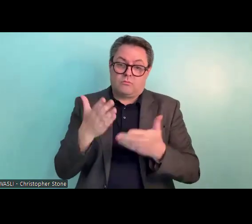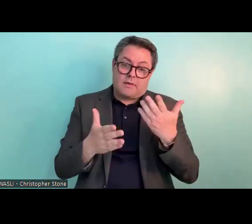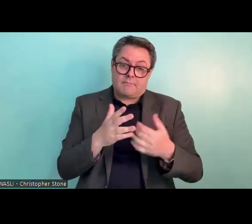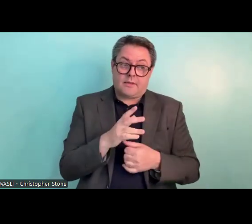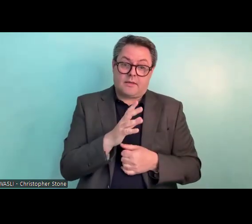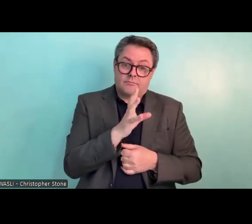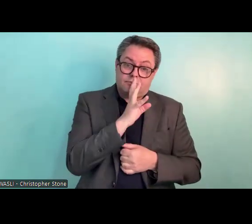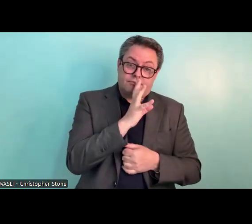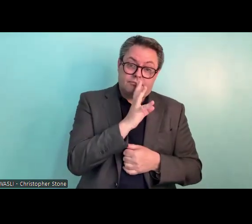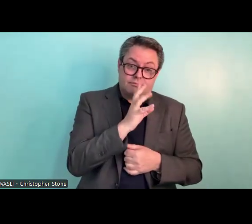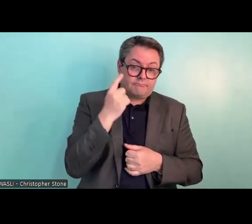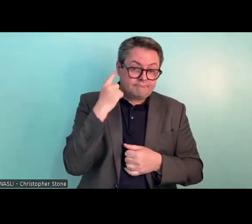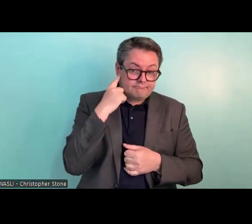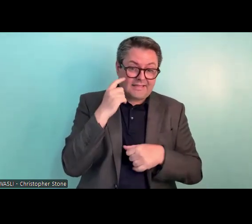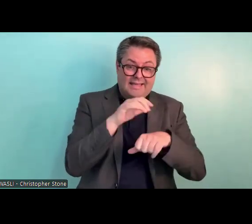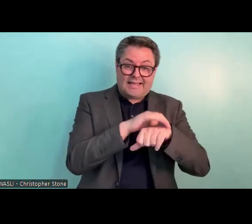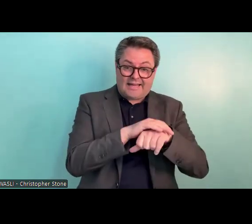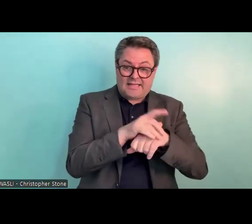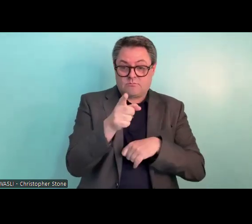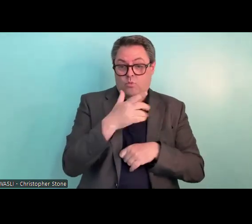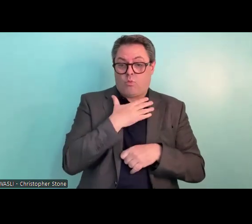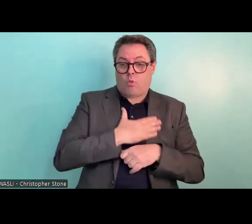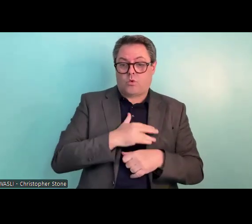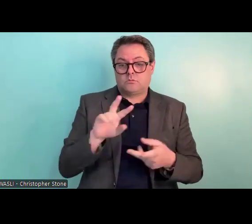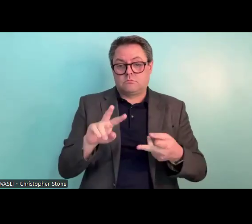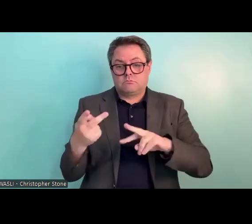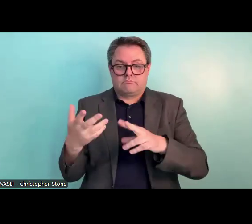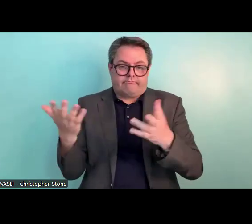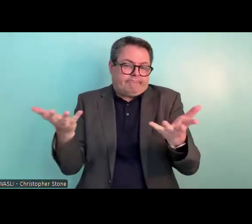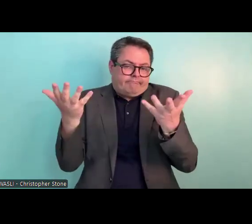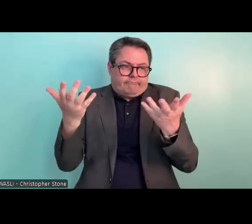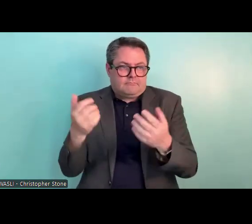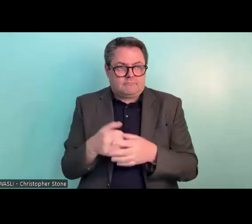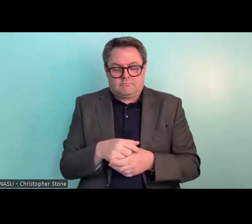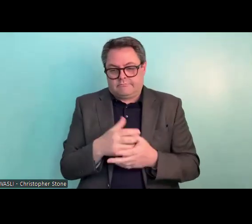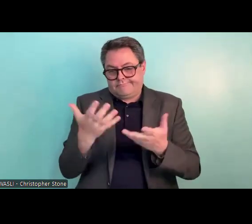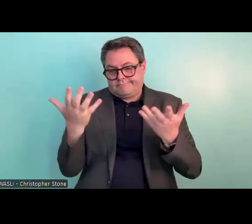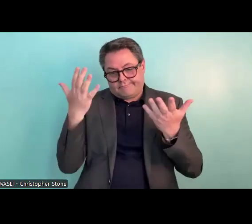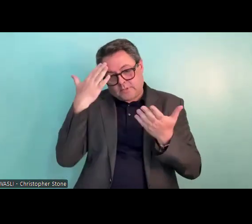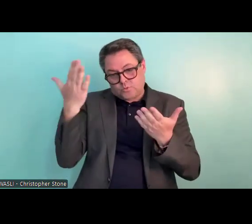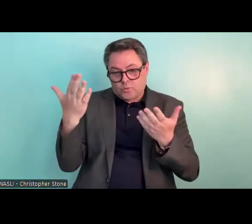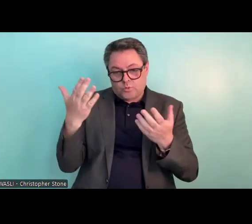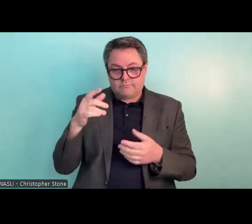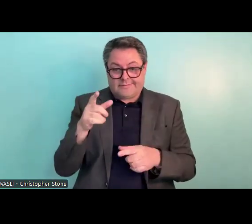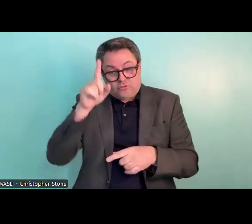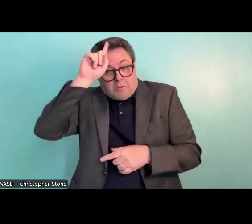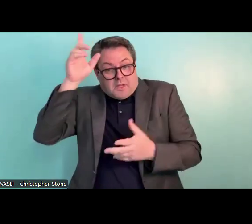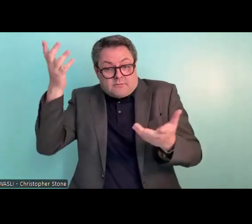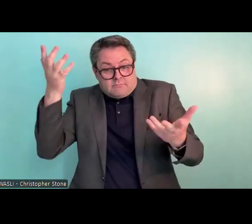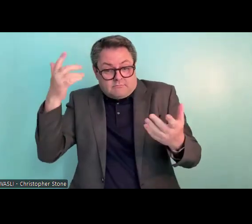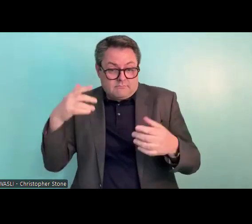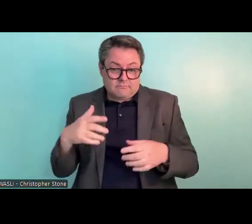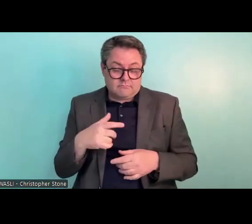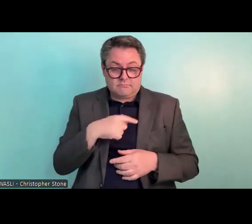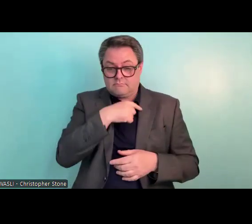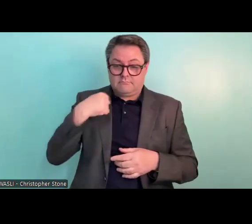the captions to be in English or in another language. So you can listen to the GA in English and read the